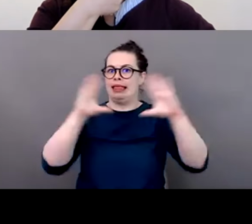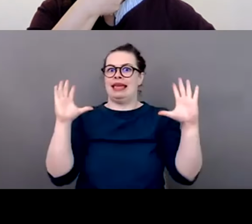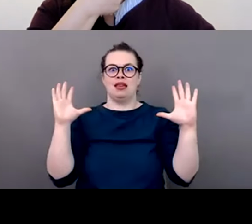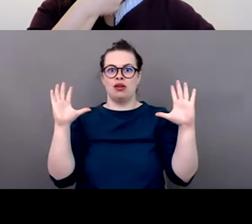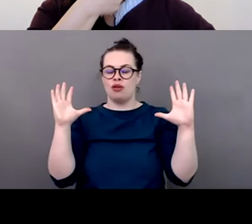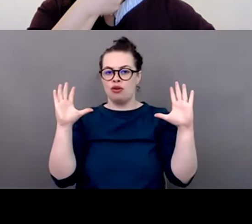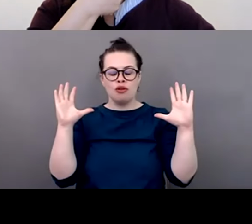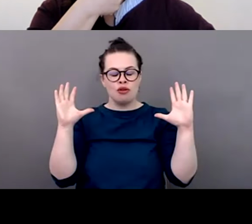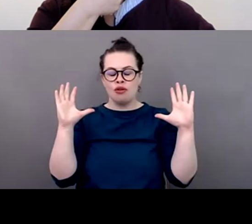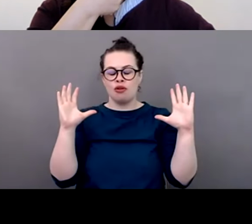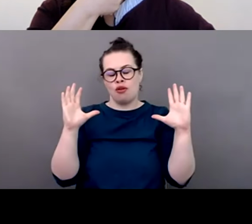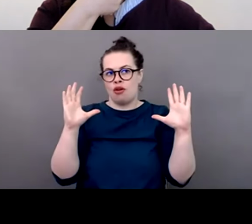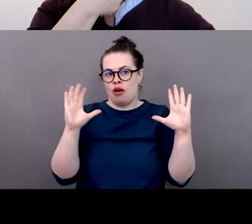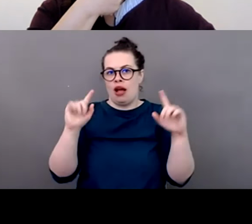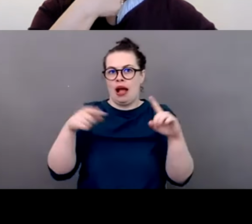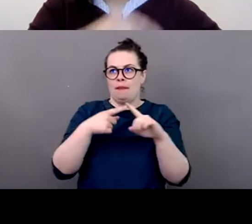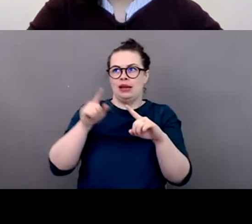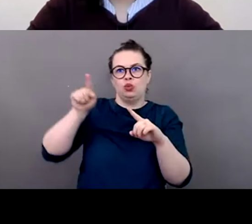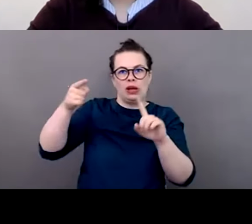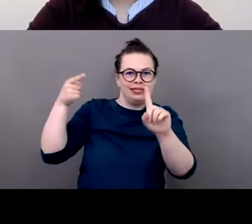the provisions. Yeah. Thank